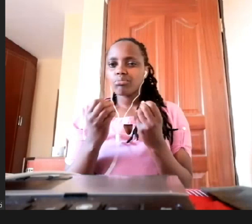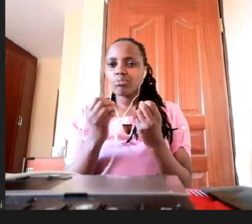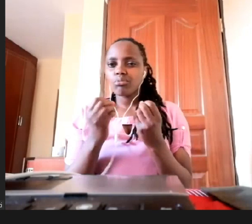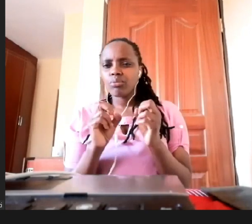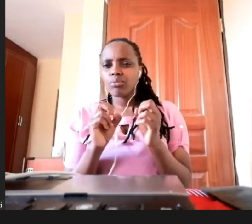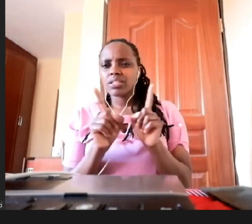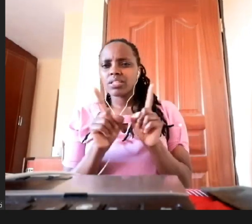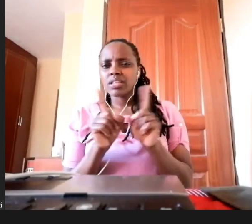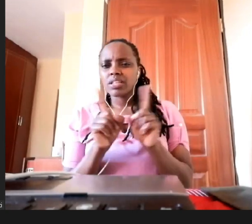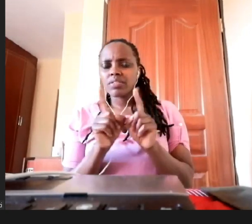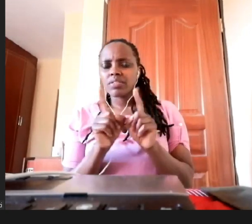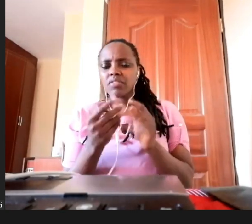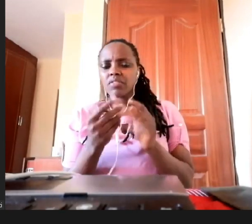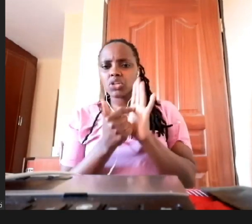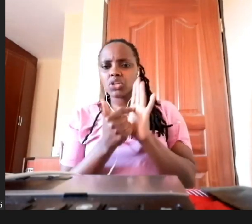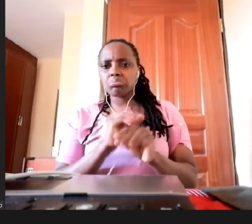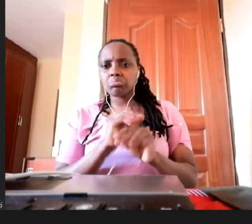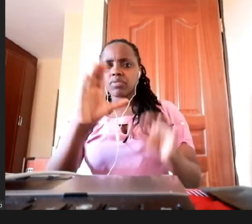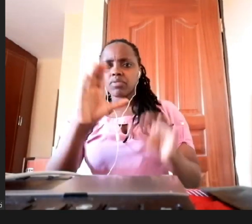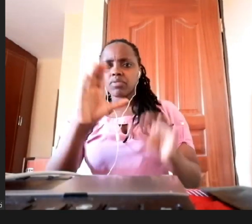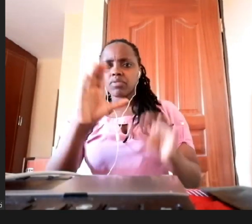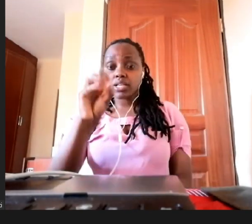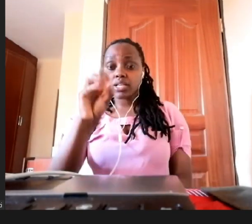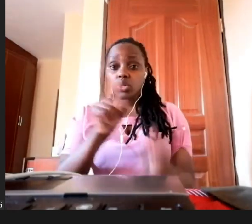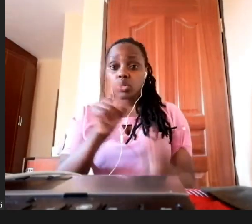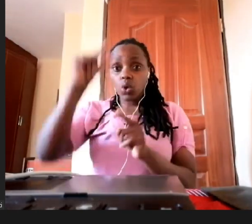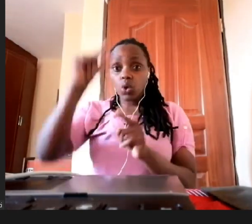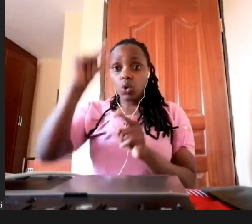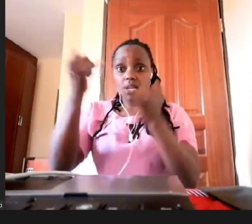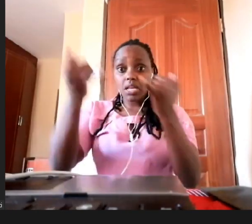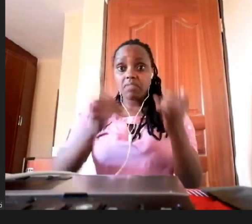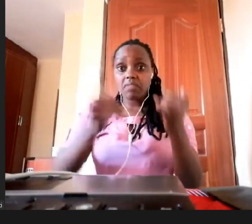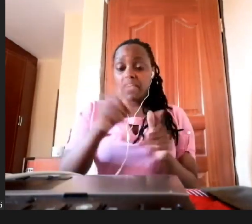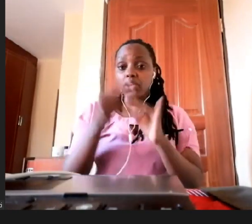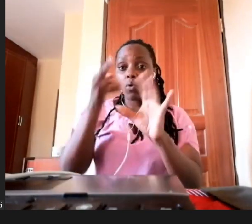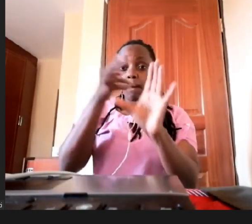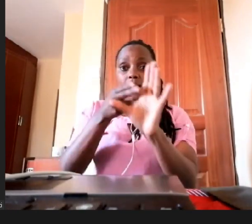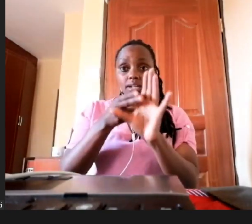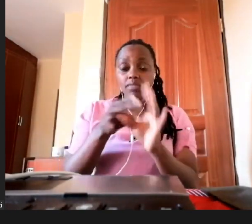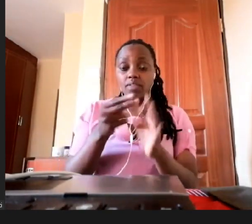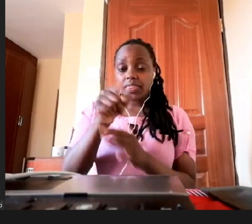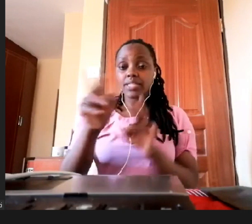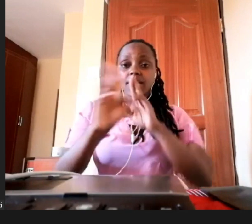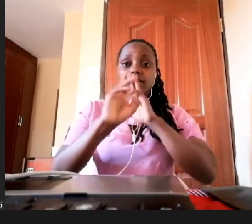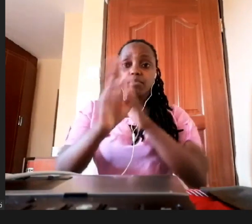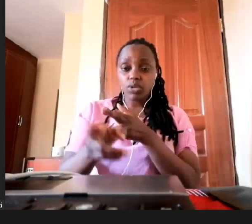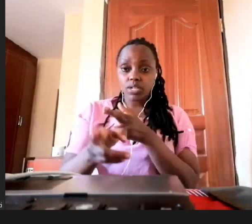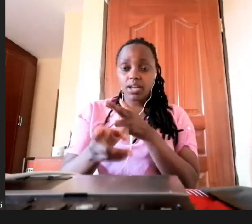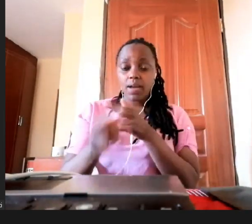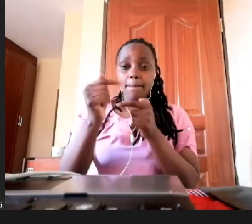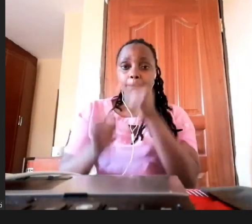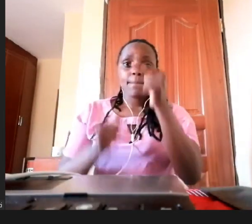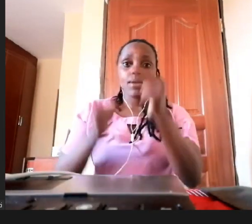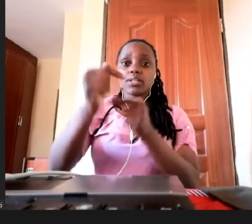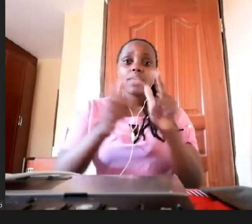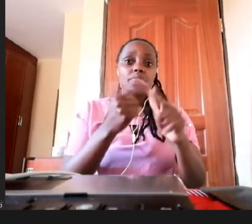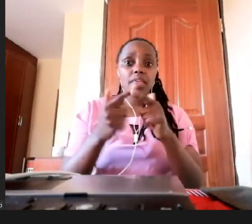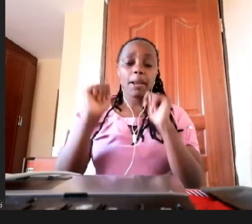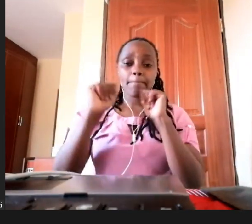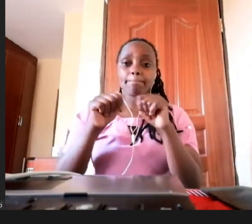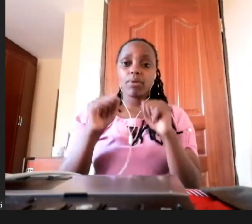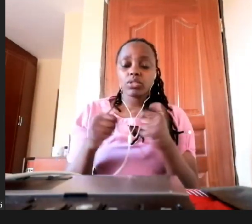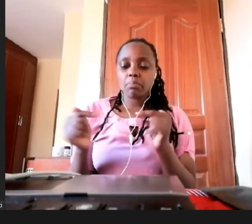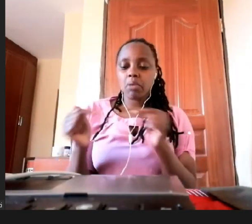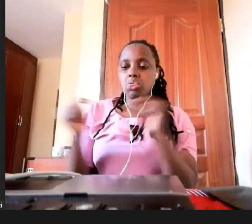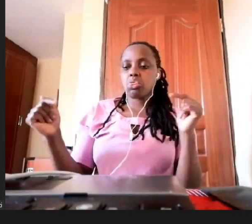report as CSOs and the government had invited you and you took part in the state party report process, and then you come to contradict